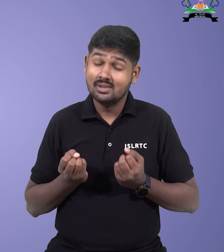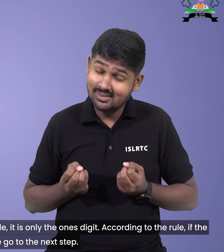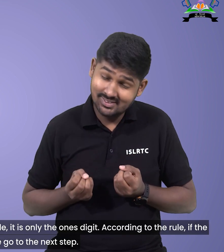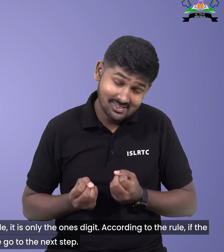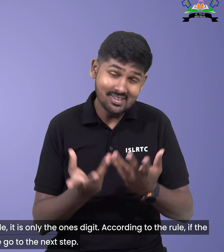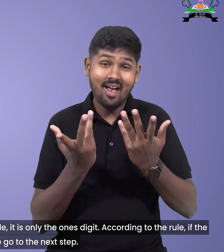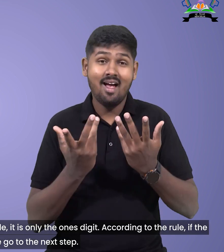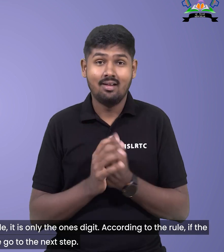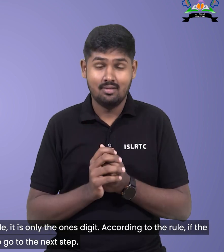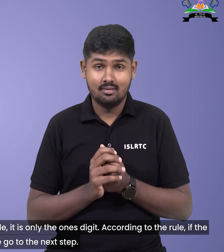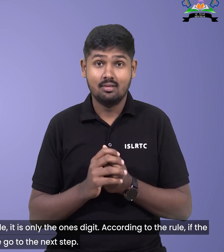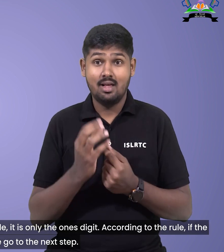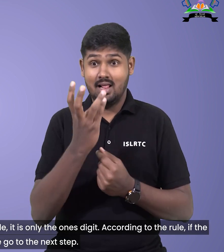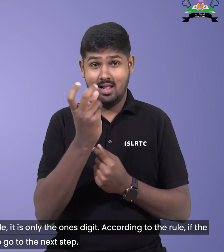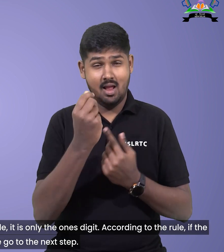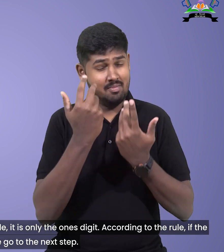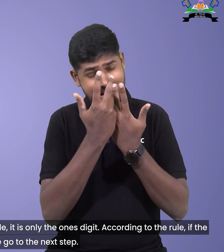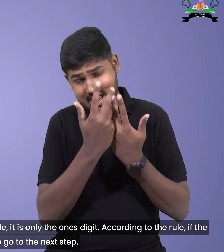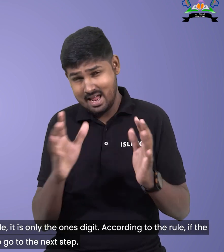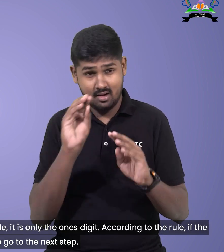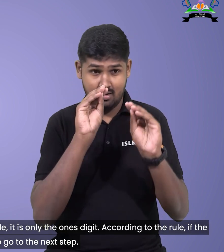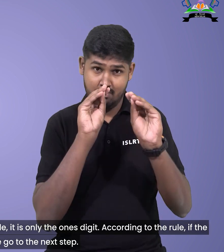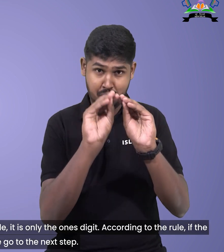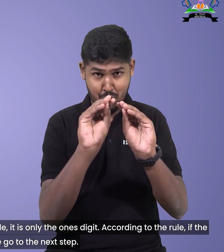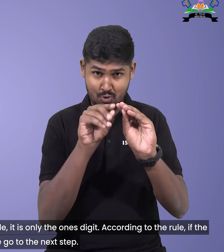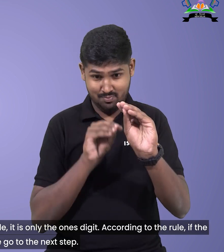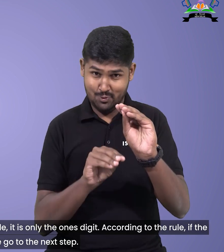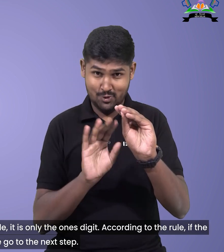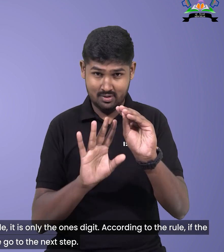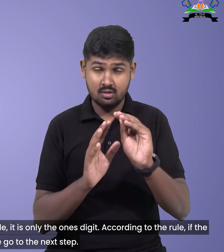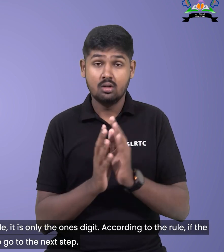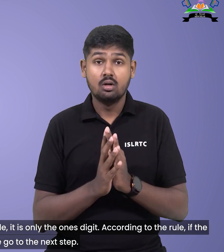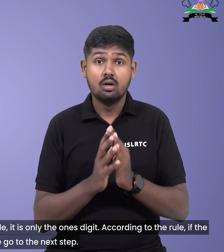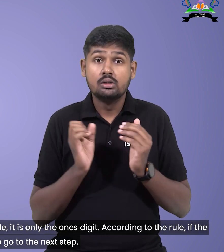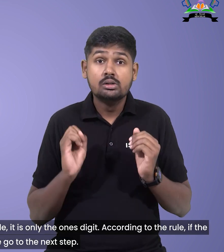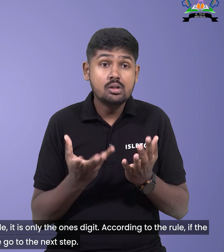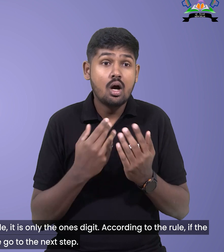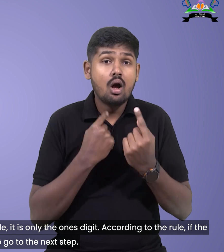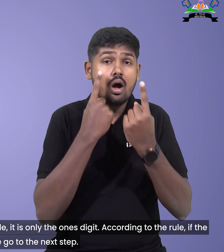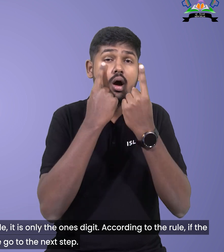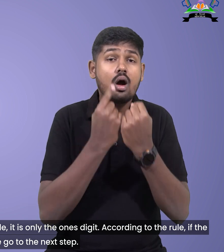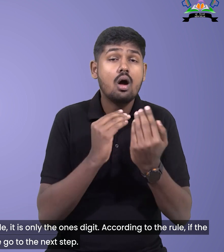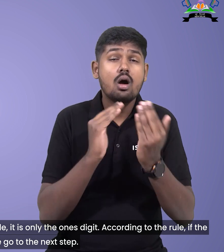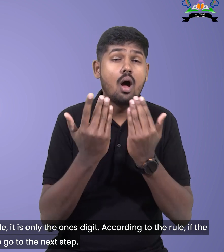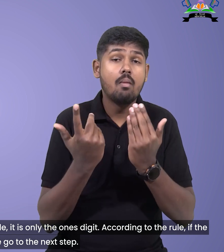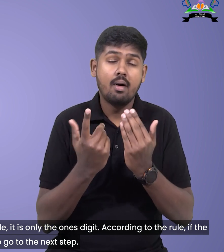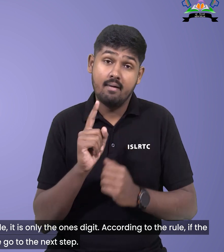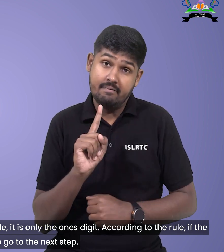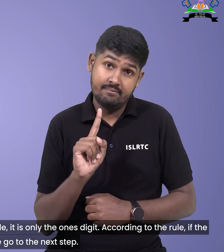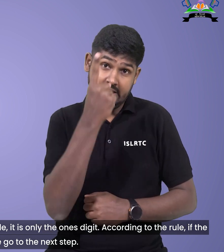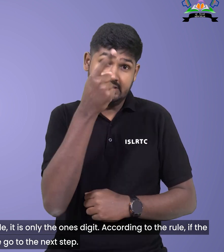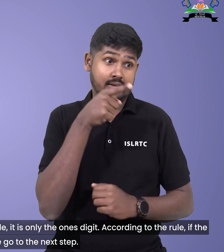Step 1. First, compare the whole number part. In this example, it is only the ones